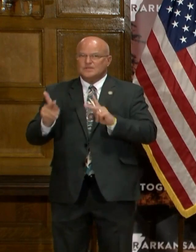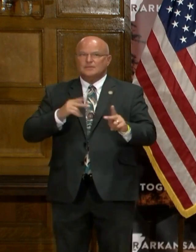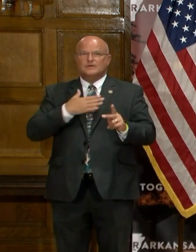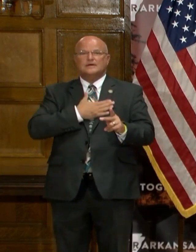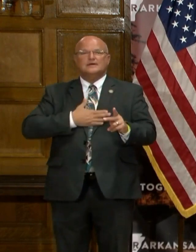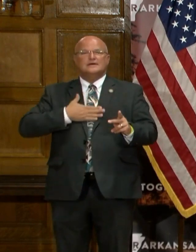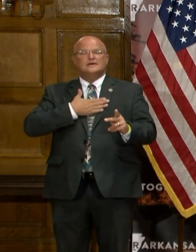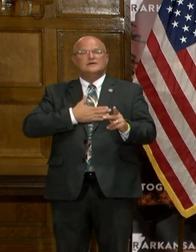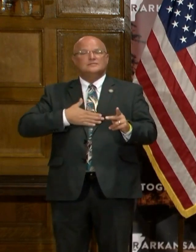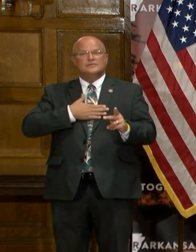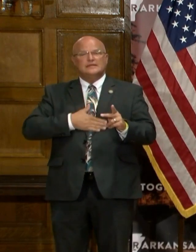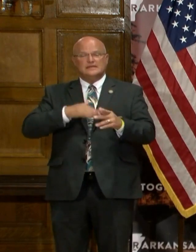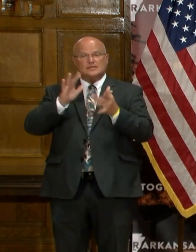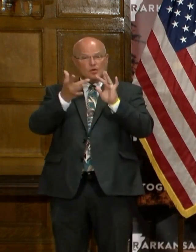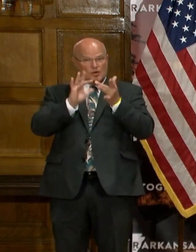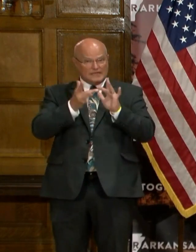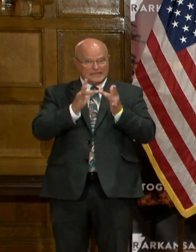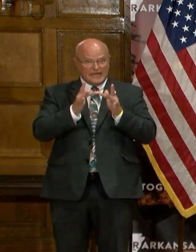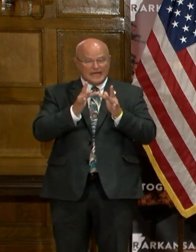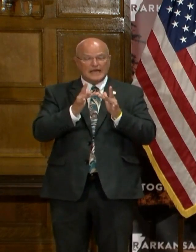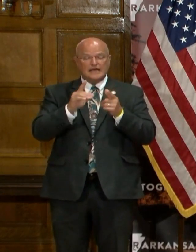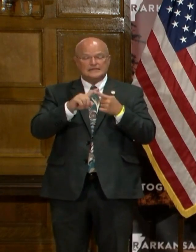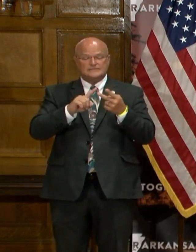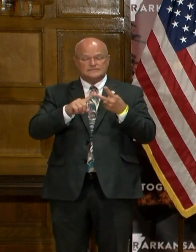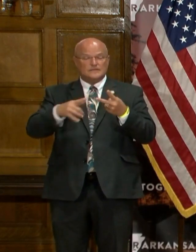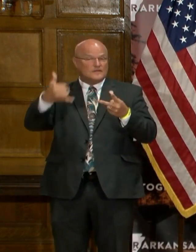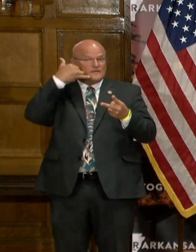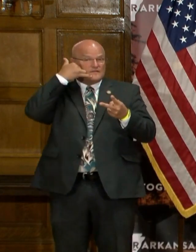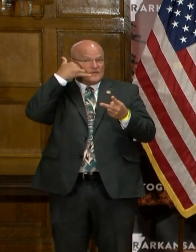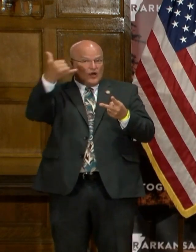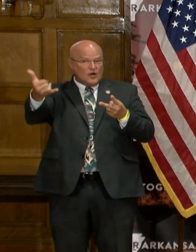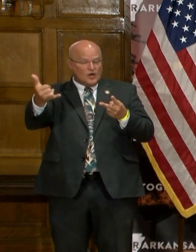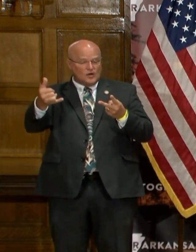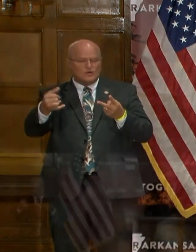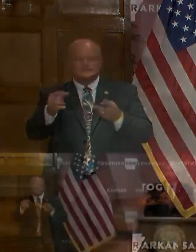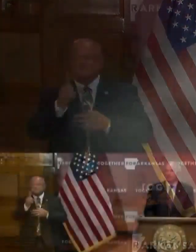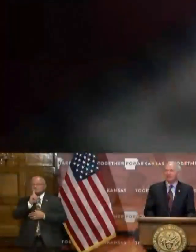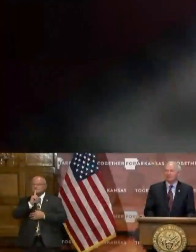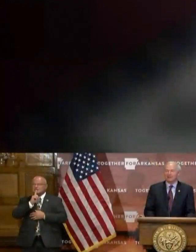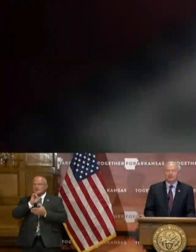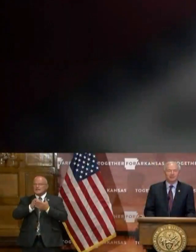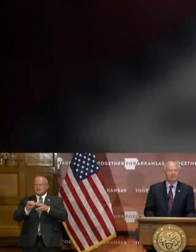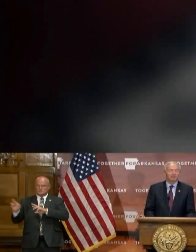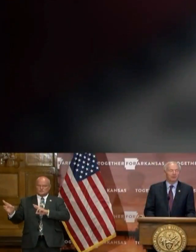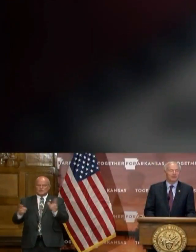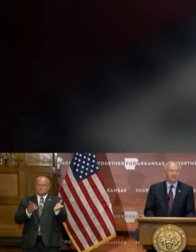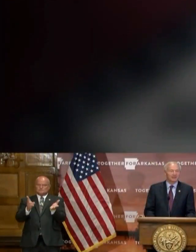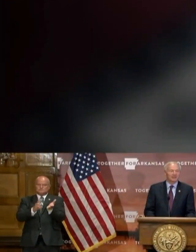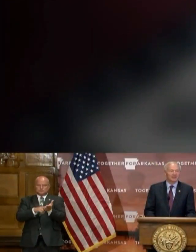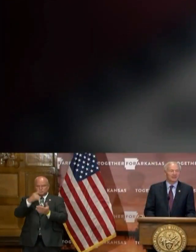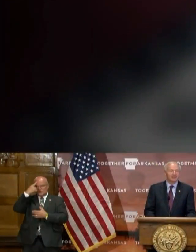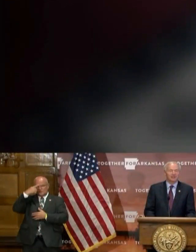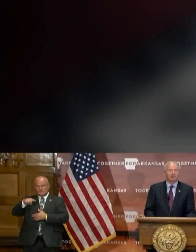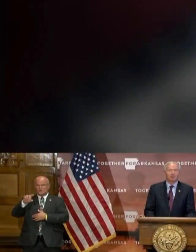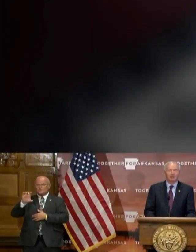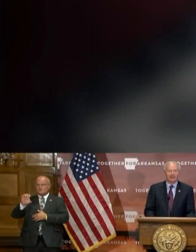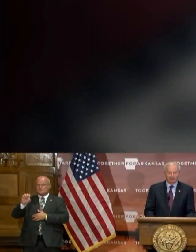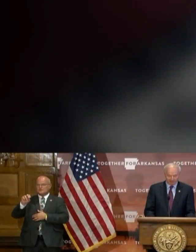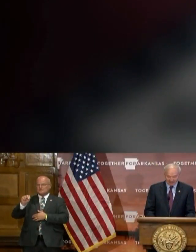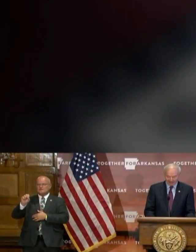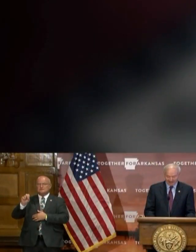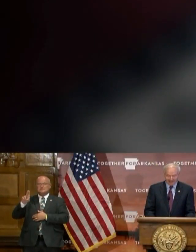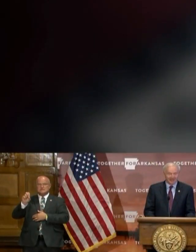to go online, to phone it in, make sure that you get registered for the census this year. We